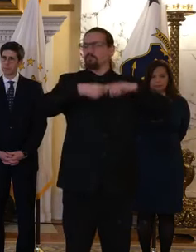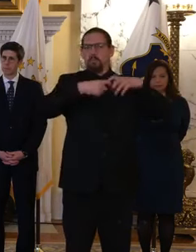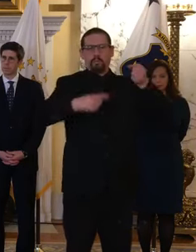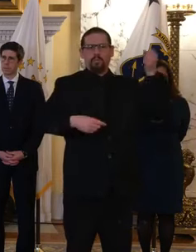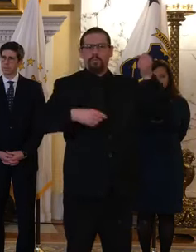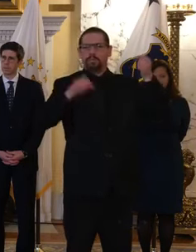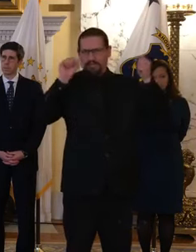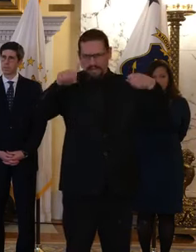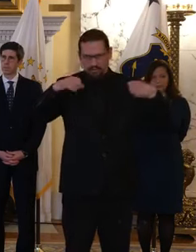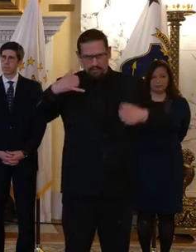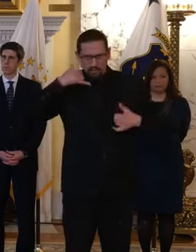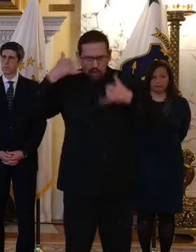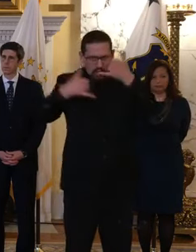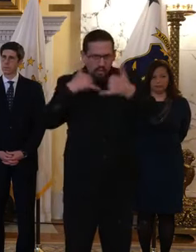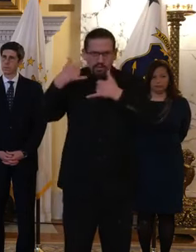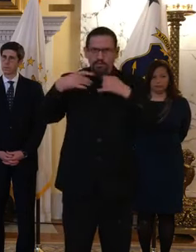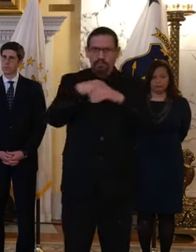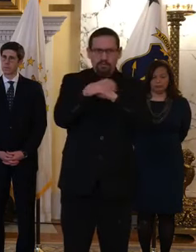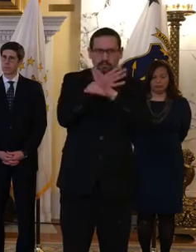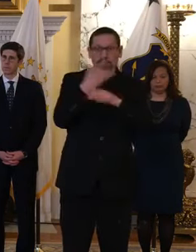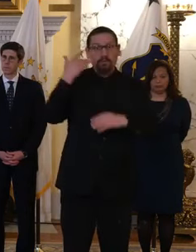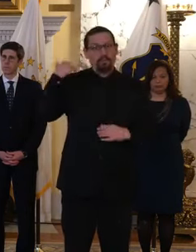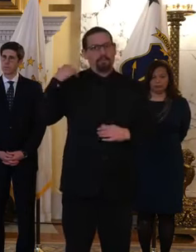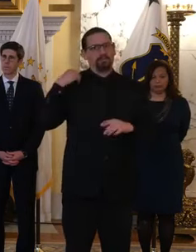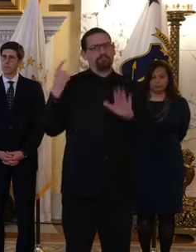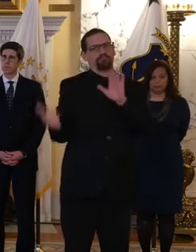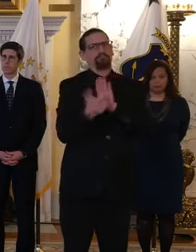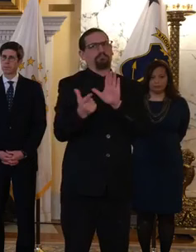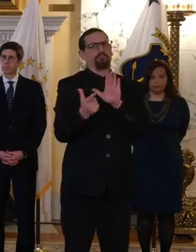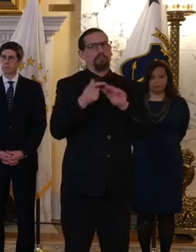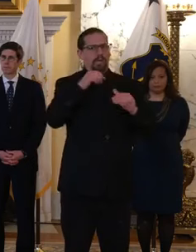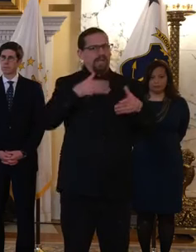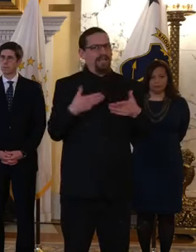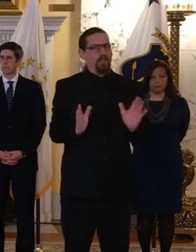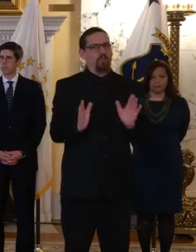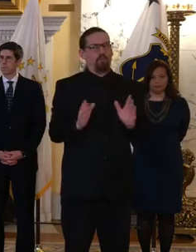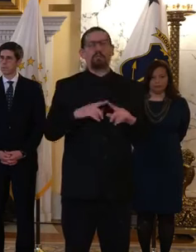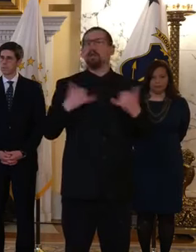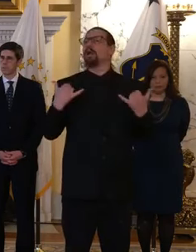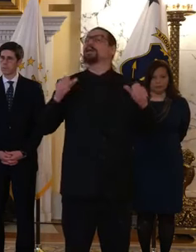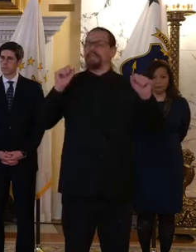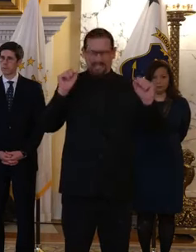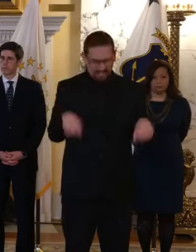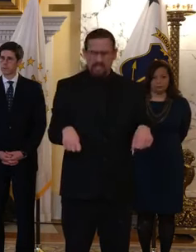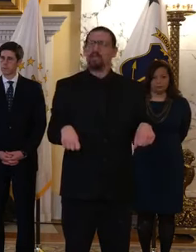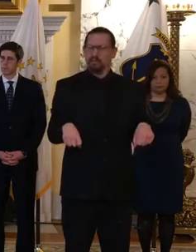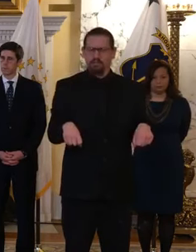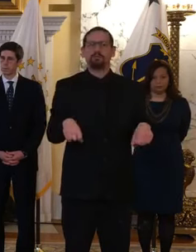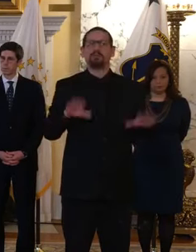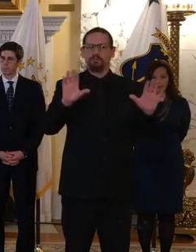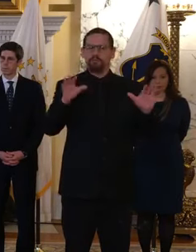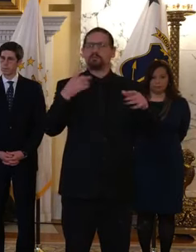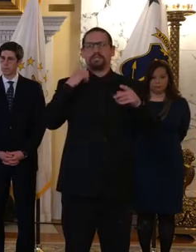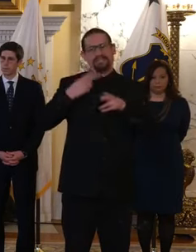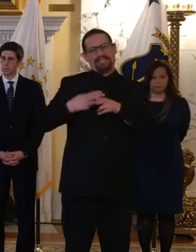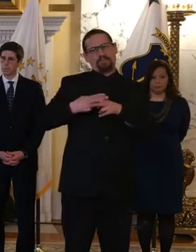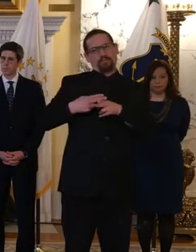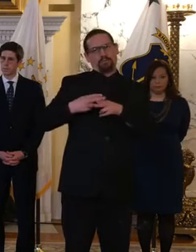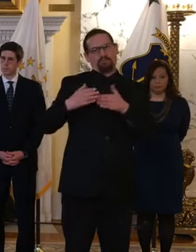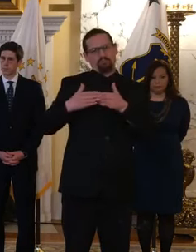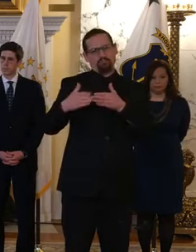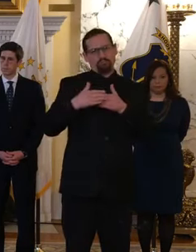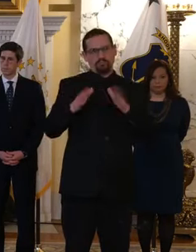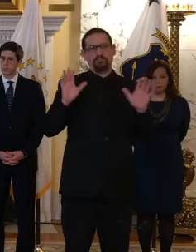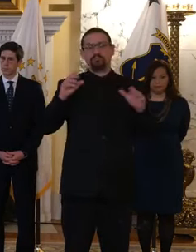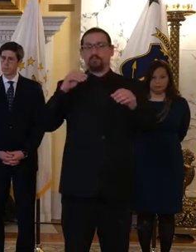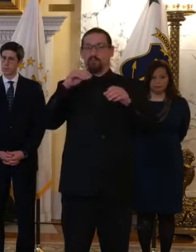If, for whatever reason, you absolutely must meet in person, because it's, I don't know why you would, but if you have